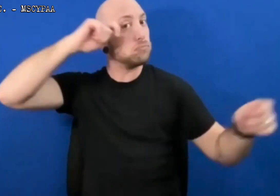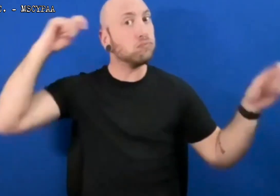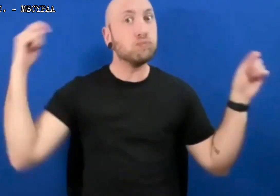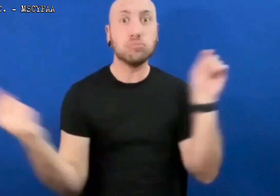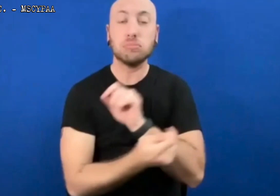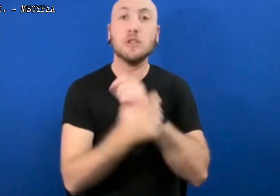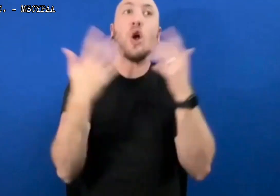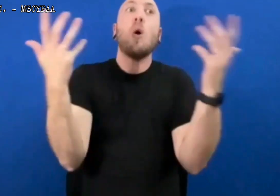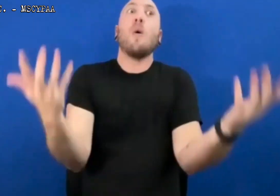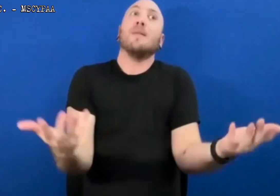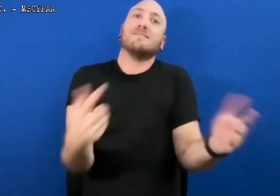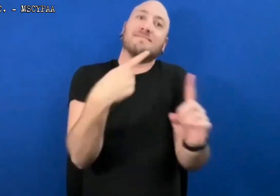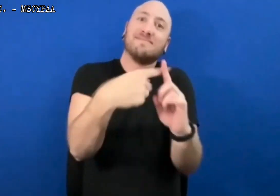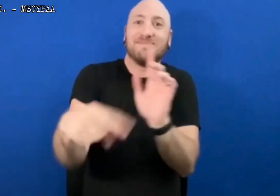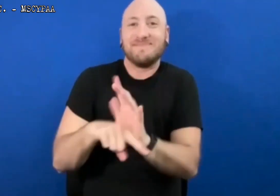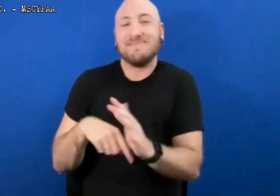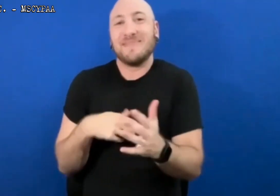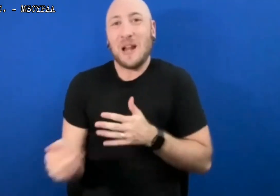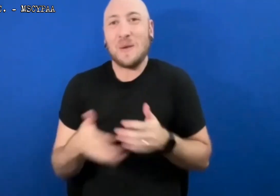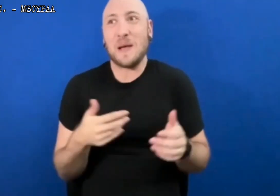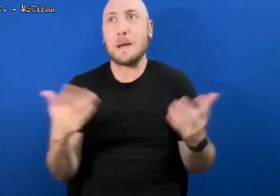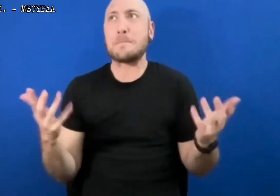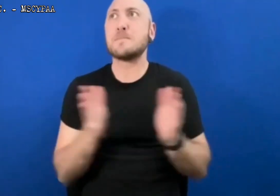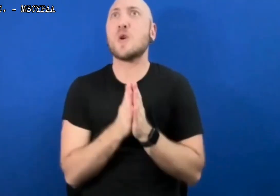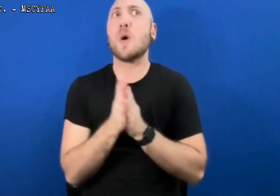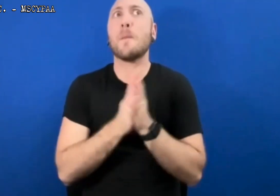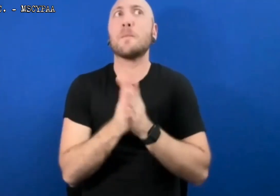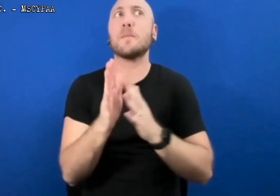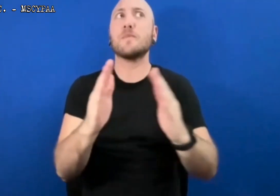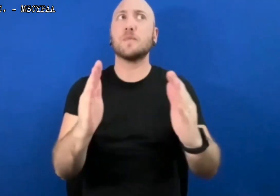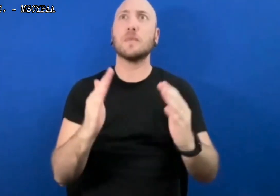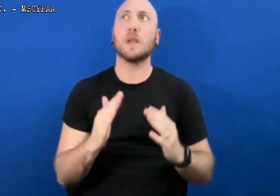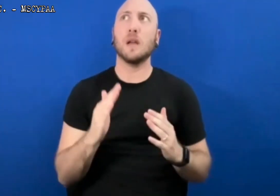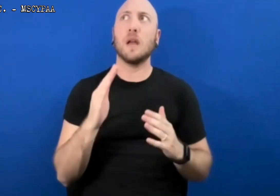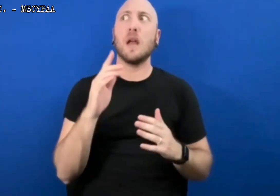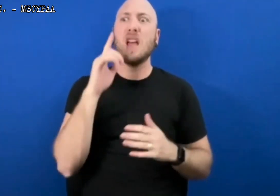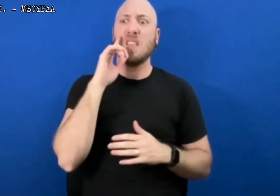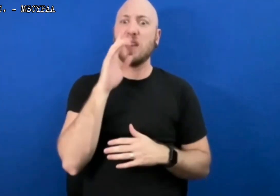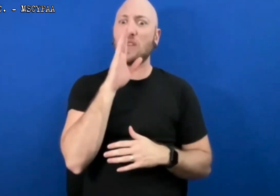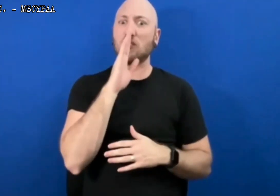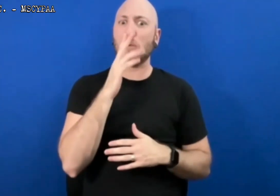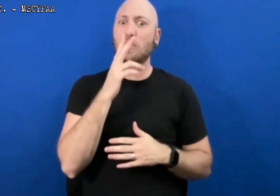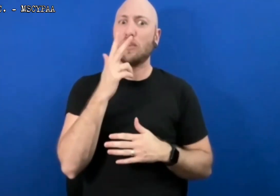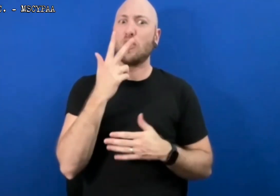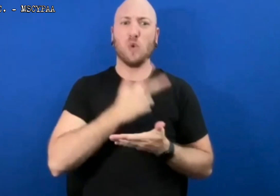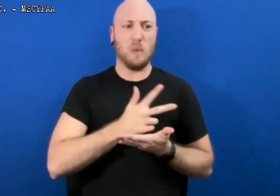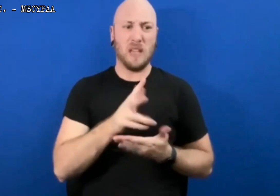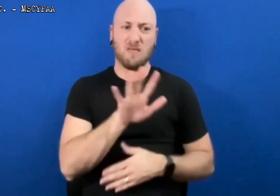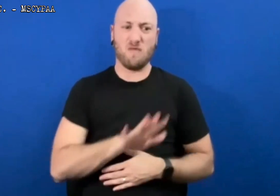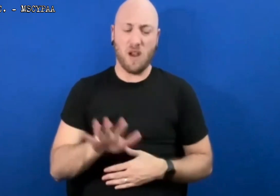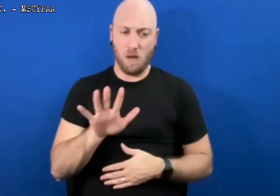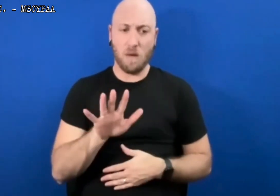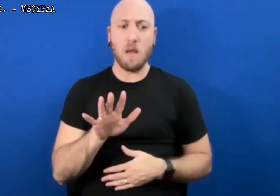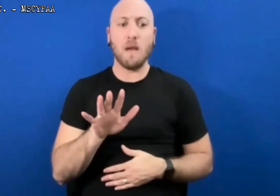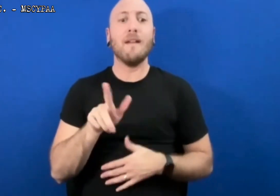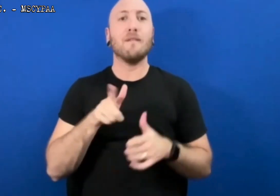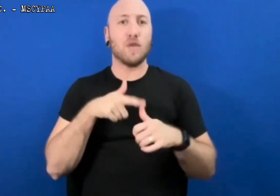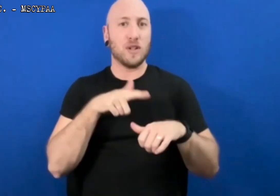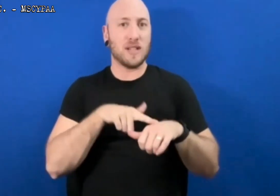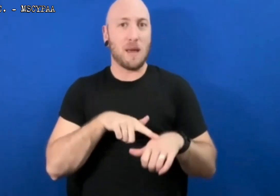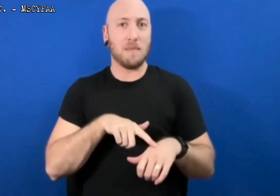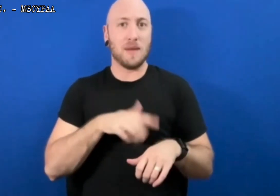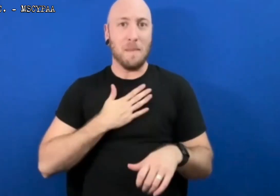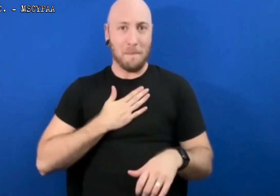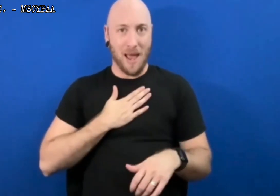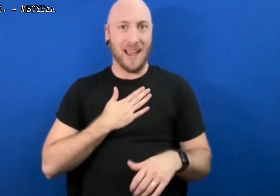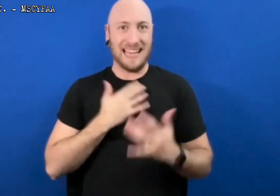So I think it was like, I want to say like 3 weeks sober, I went to Worcester Young People's, which is my home group today. And I